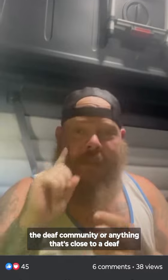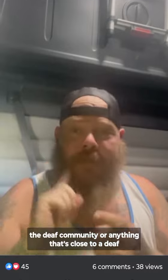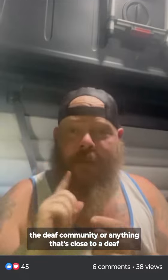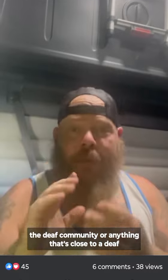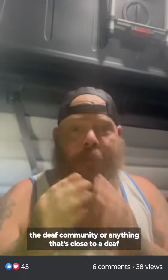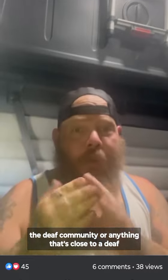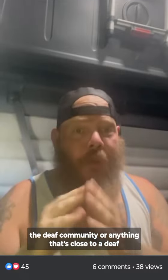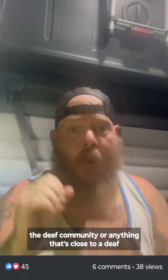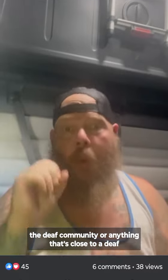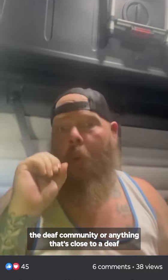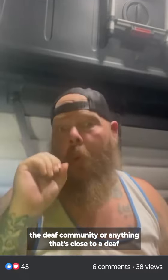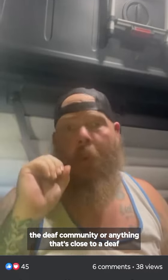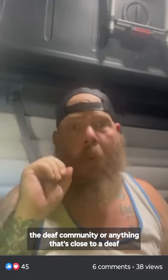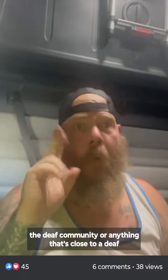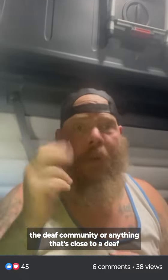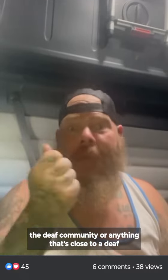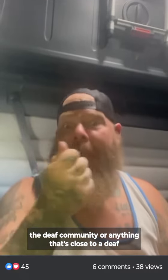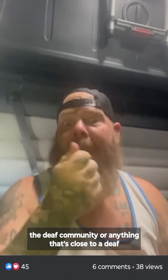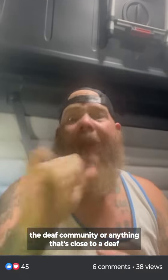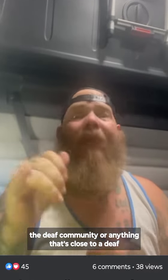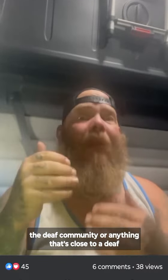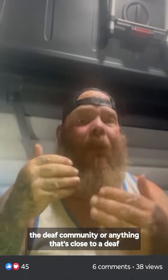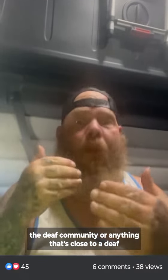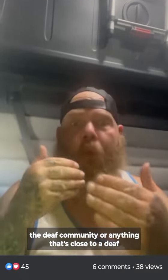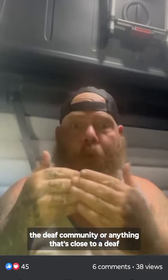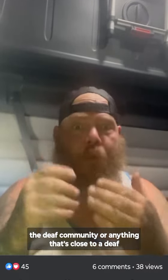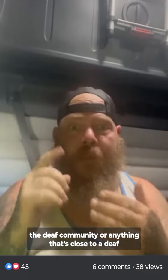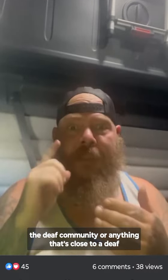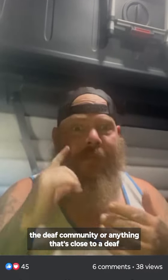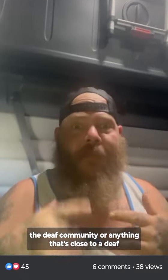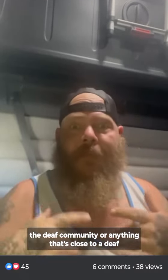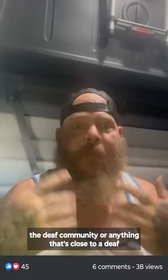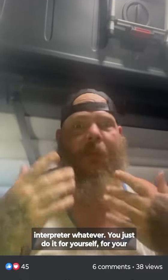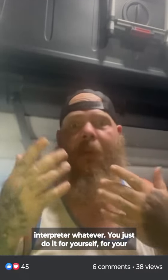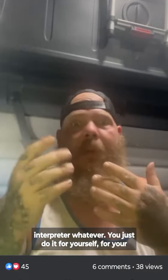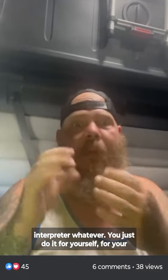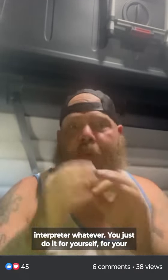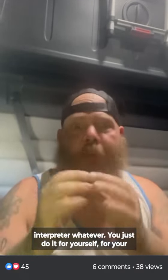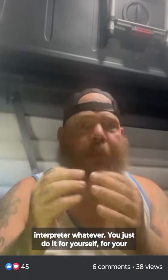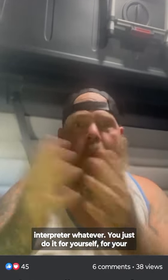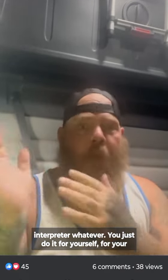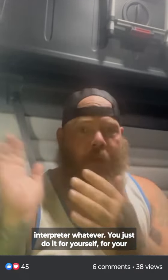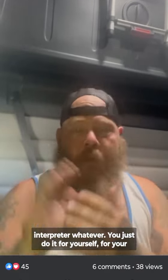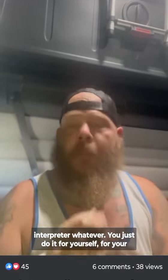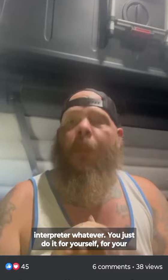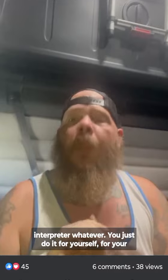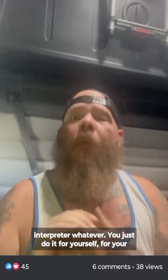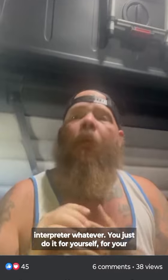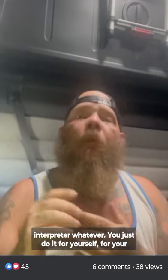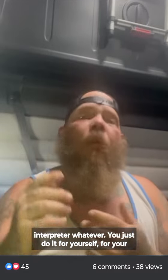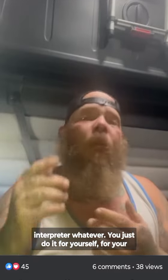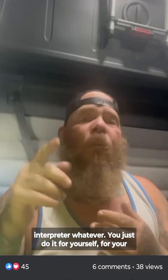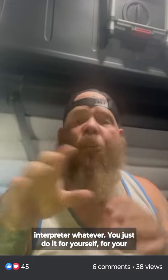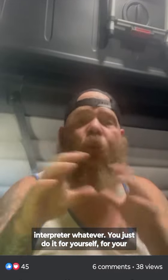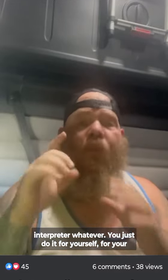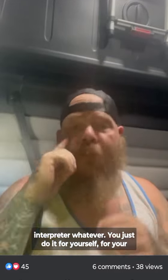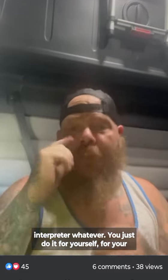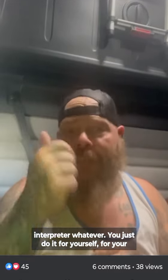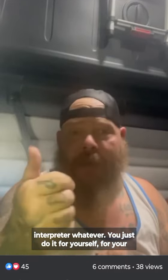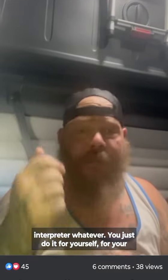Deaf community or anything that's close to a Deaf entrepreneur, whatever, just do it for yourself,